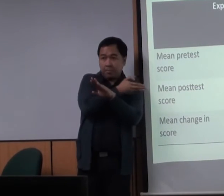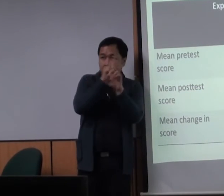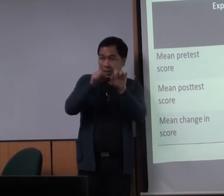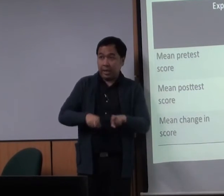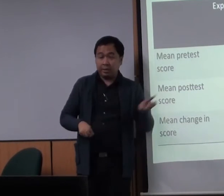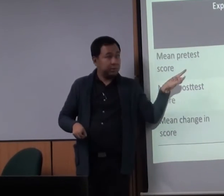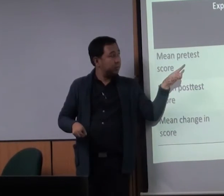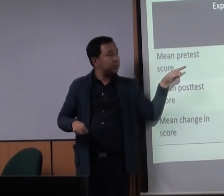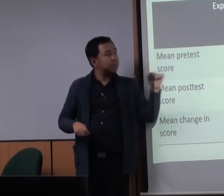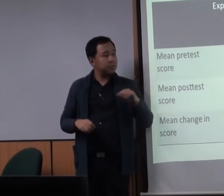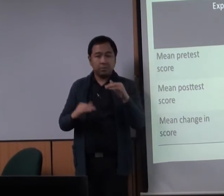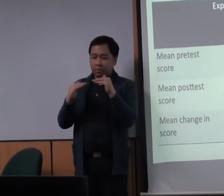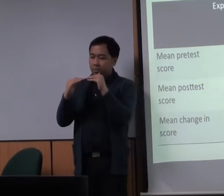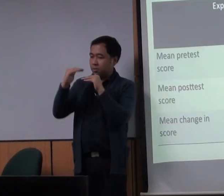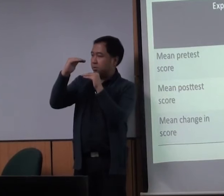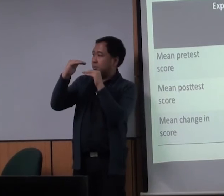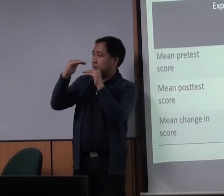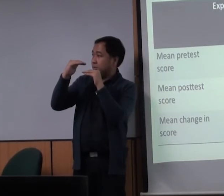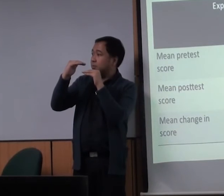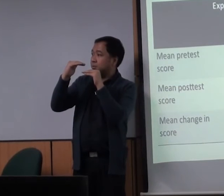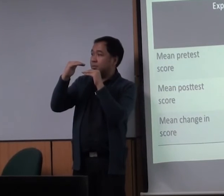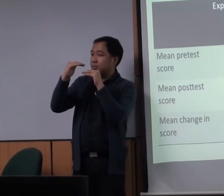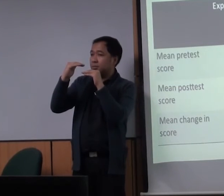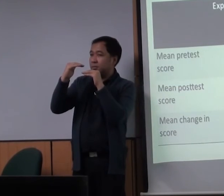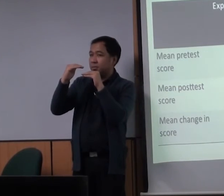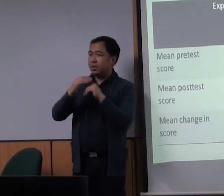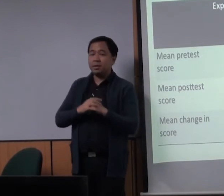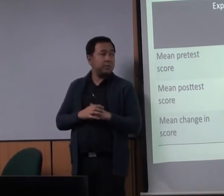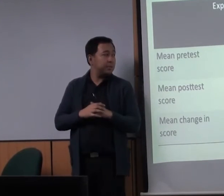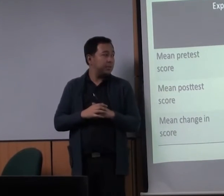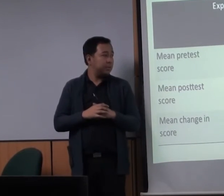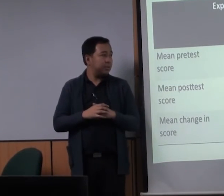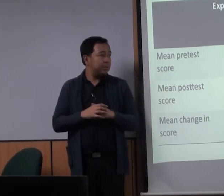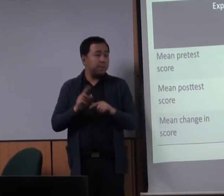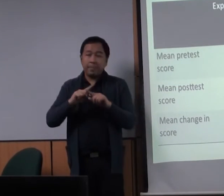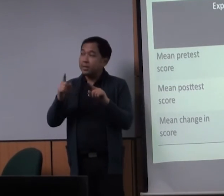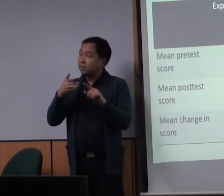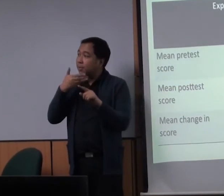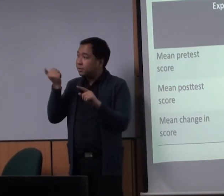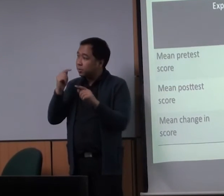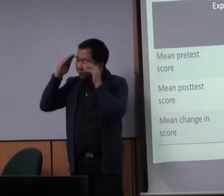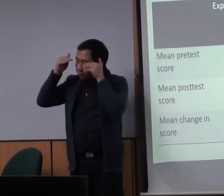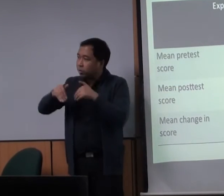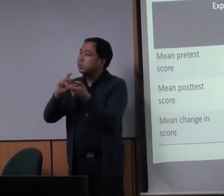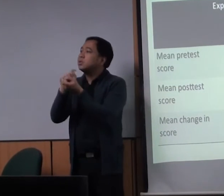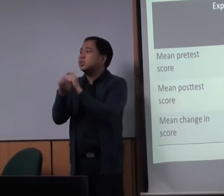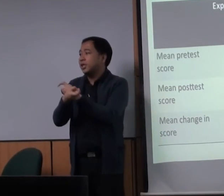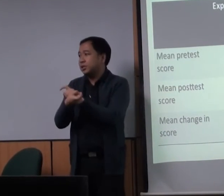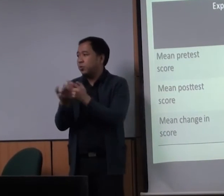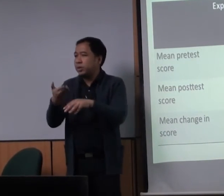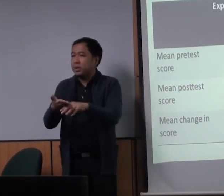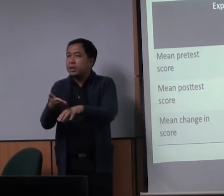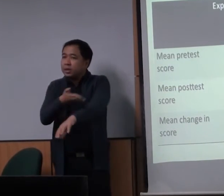it's higher, yung traditional compare. But it's not about to focus about it, but the change, the